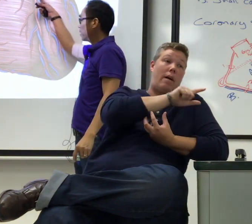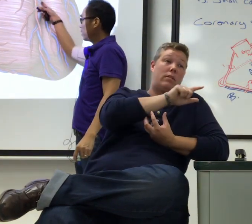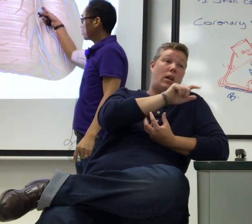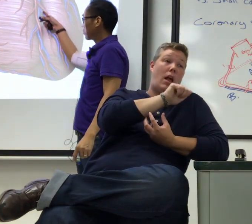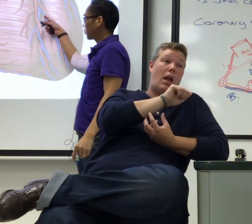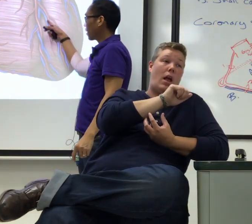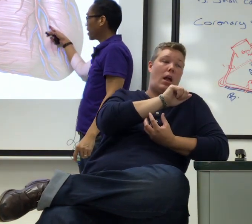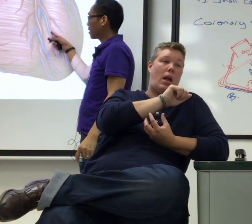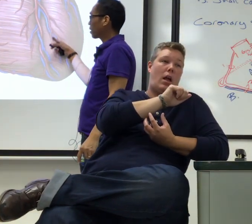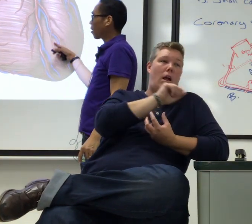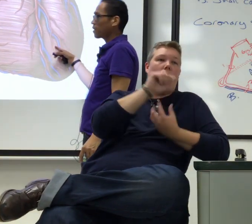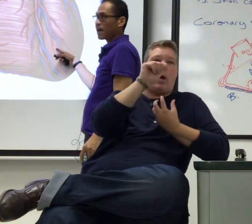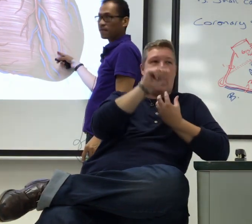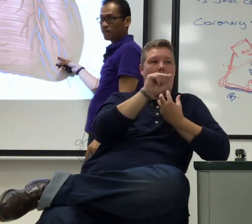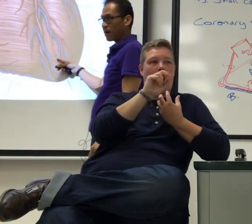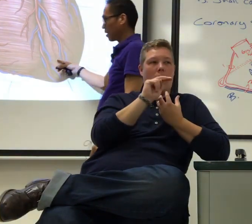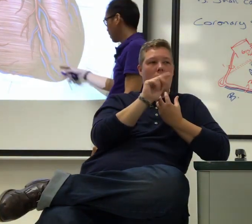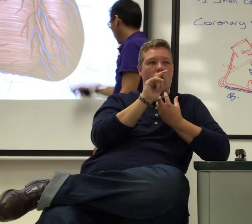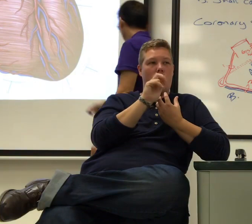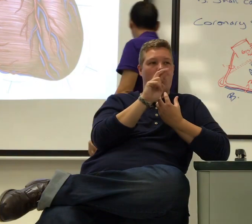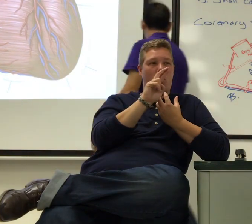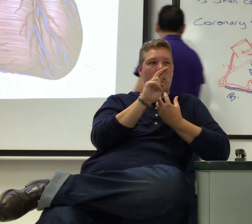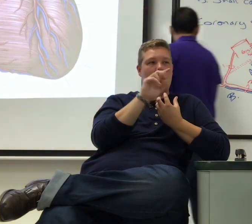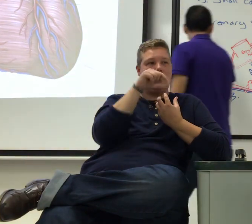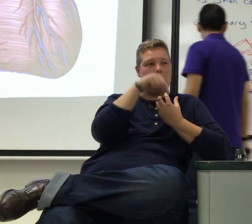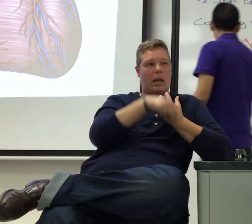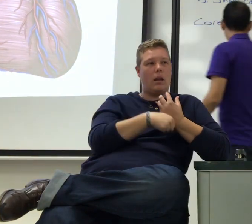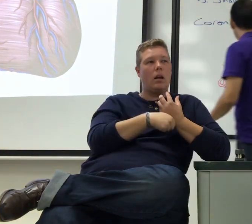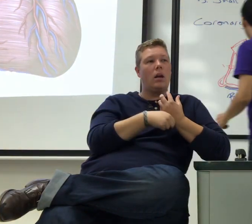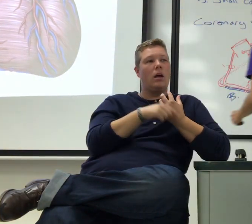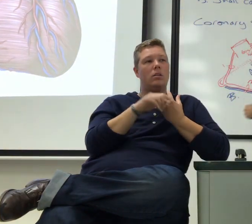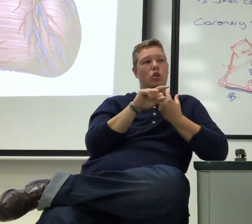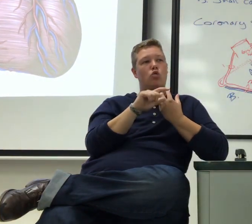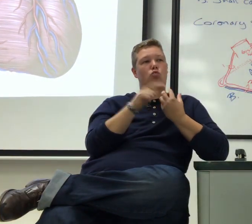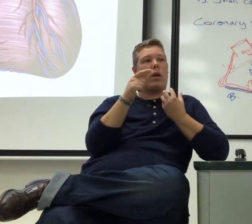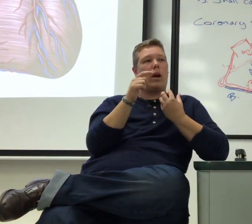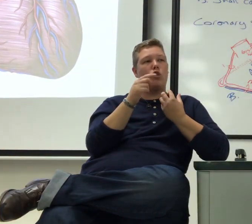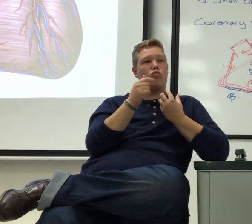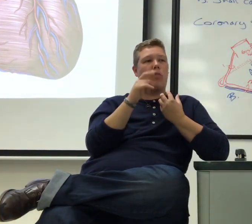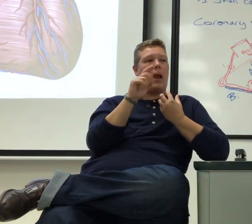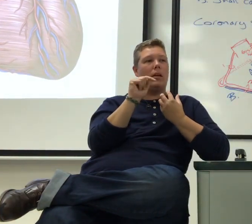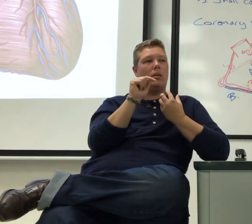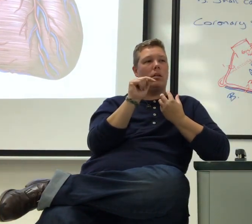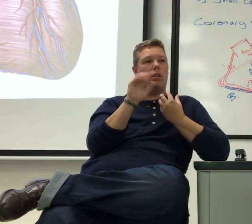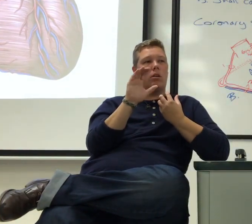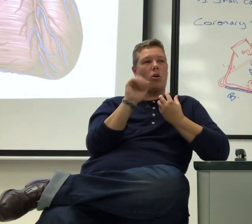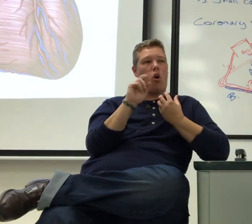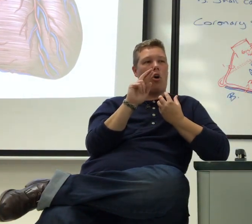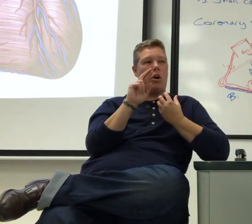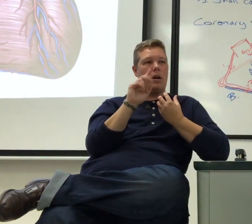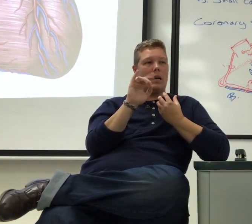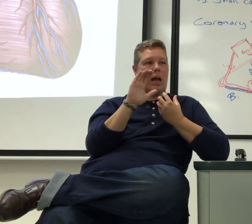descending, is the great cardiac vein. So we drew it right here.